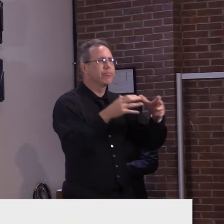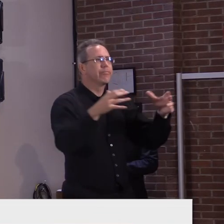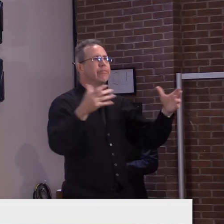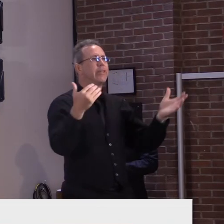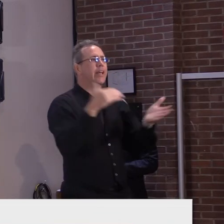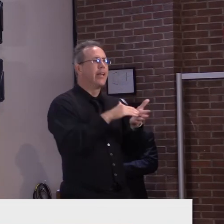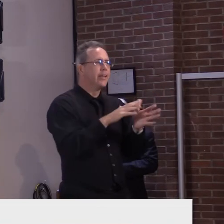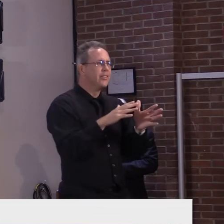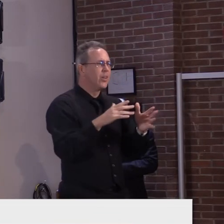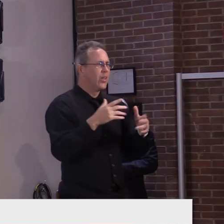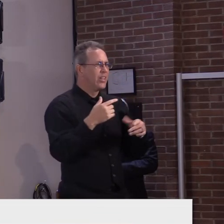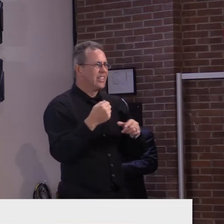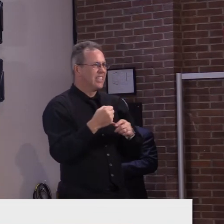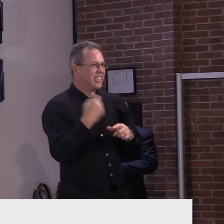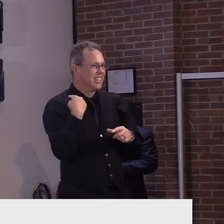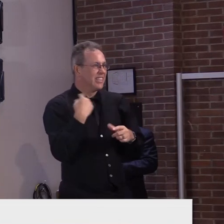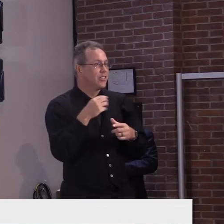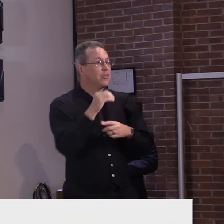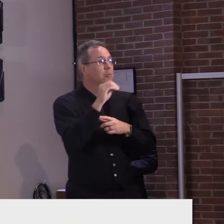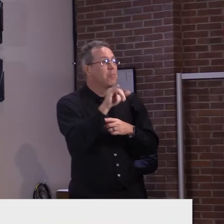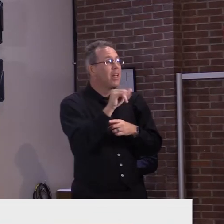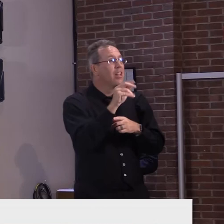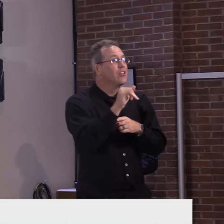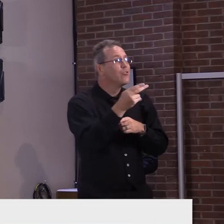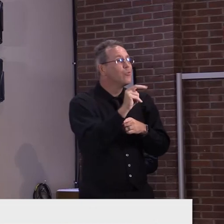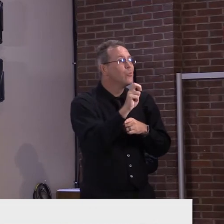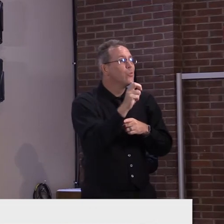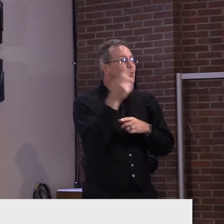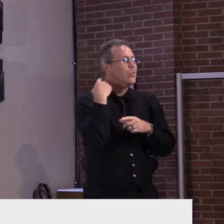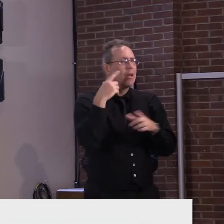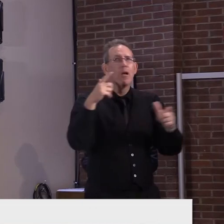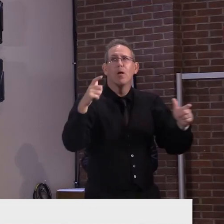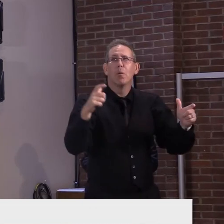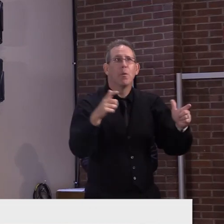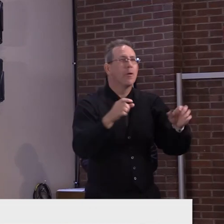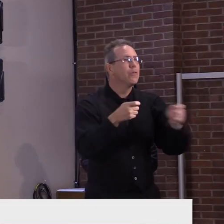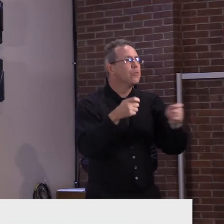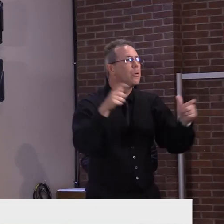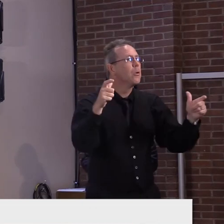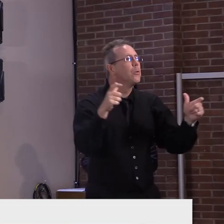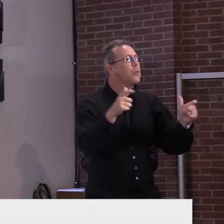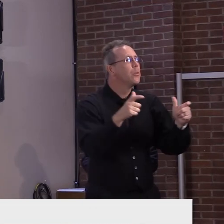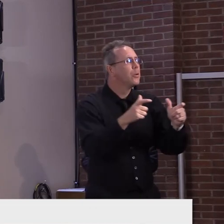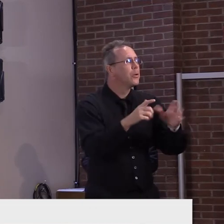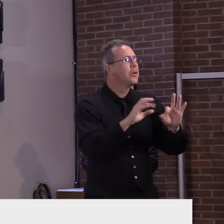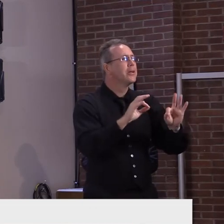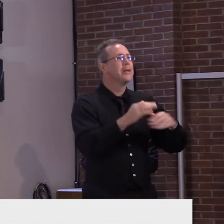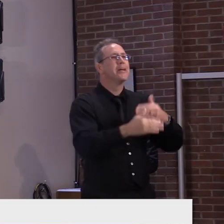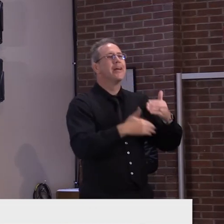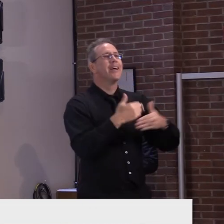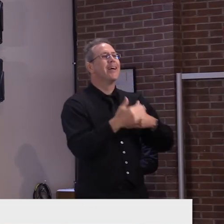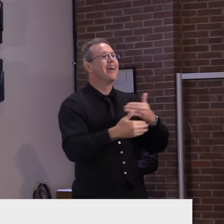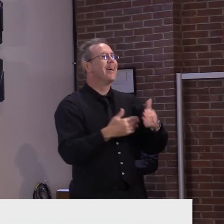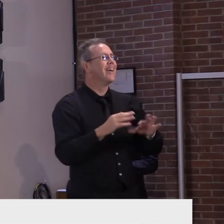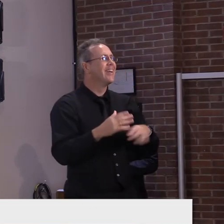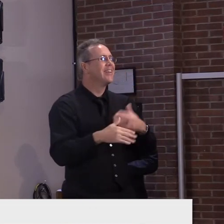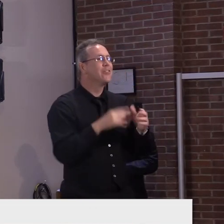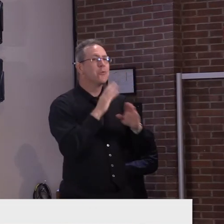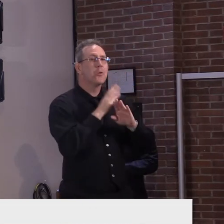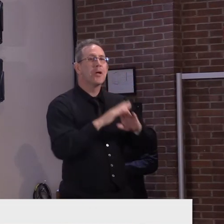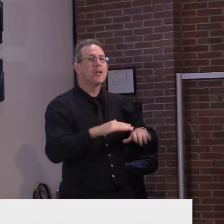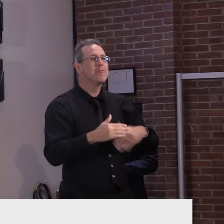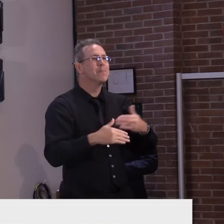if nothing else was going on around the world, I would have thought that we're heading in that direction after a year and a half.